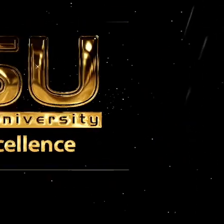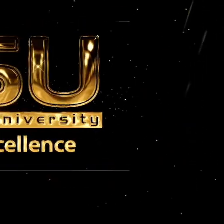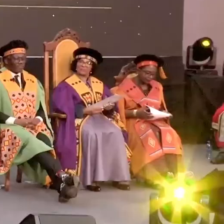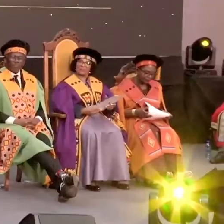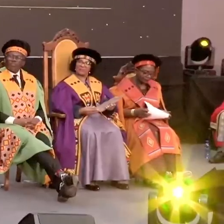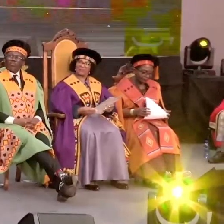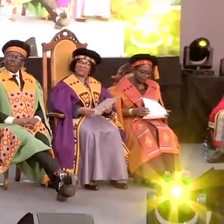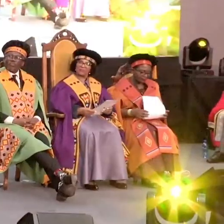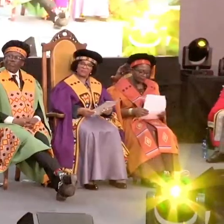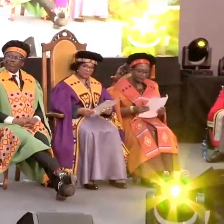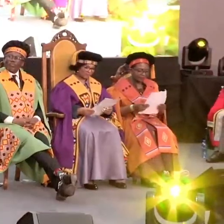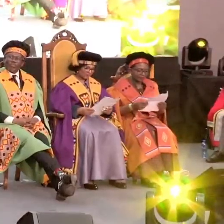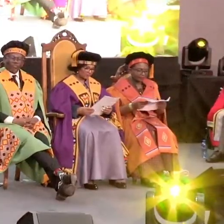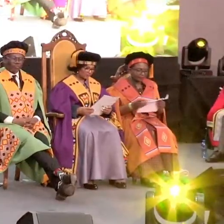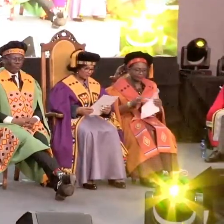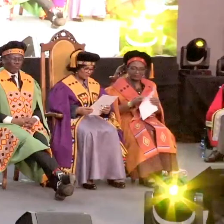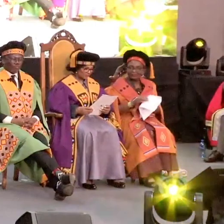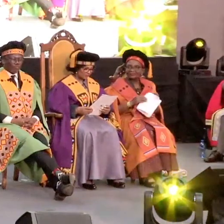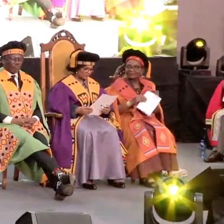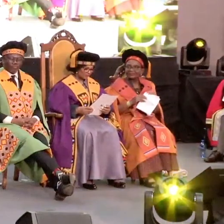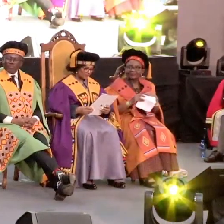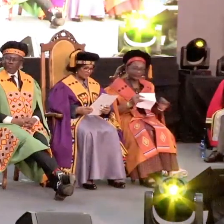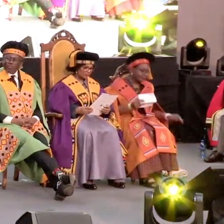Ewe, lento kakade into yalonto.